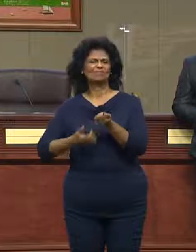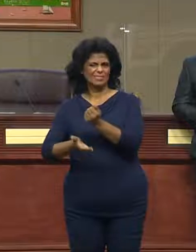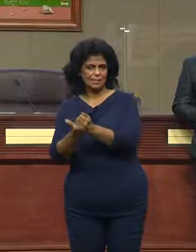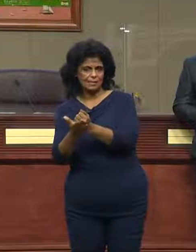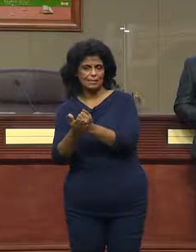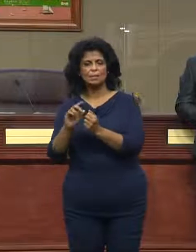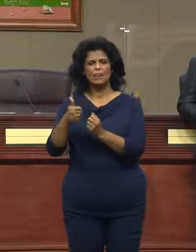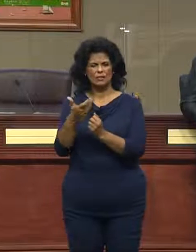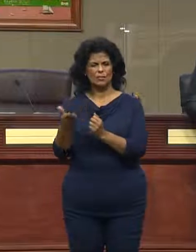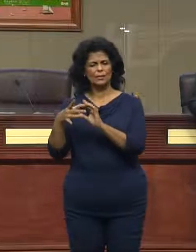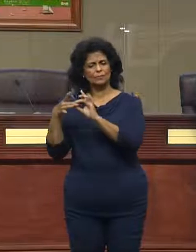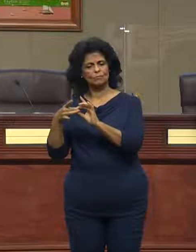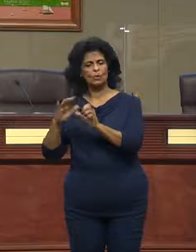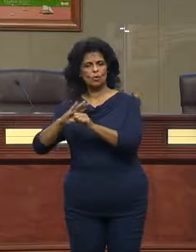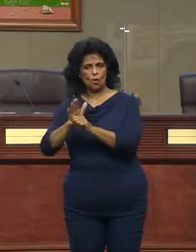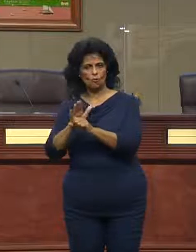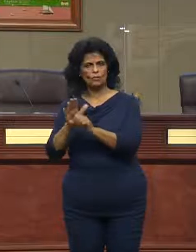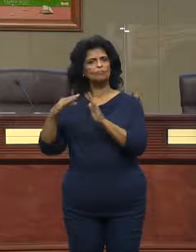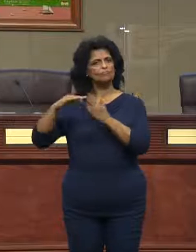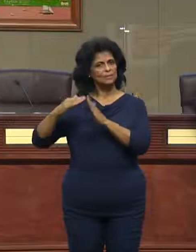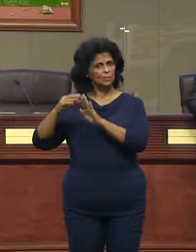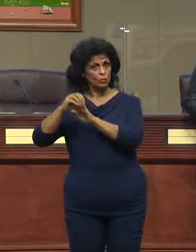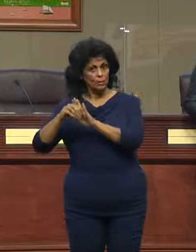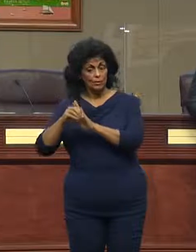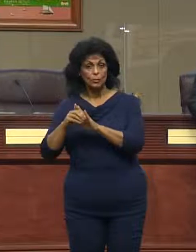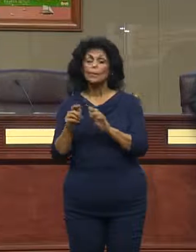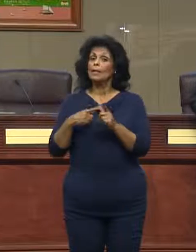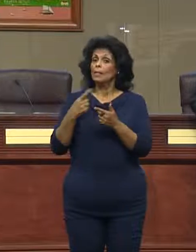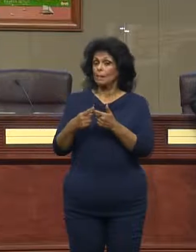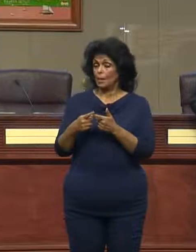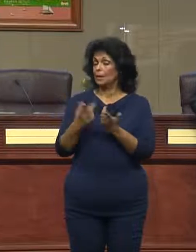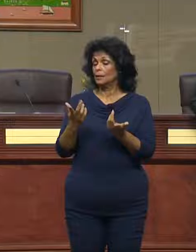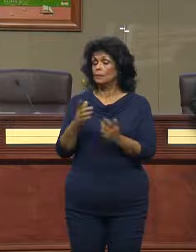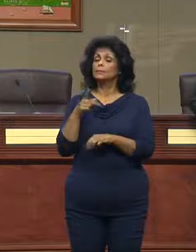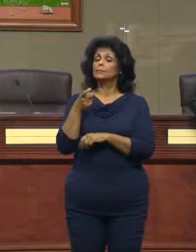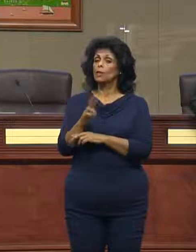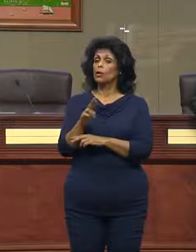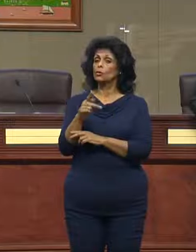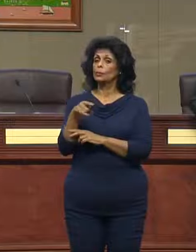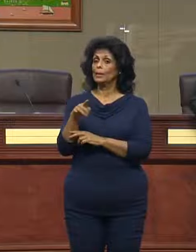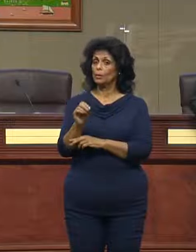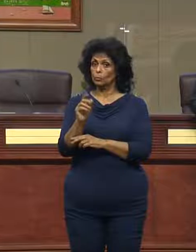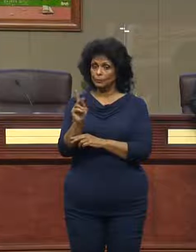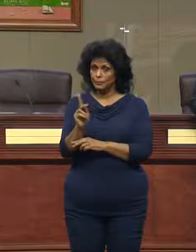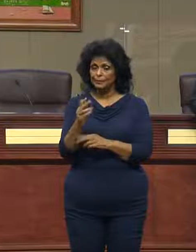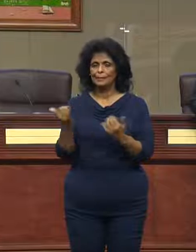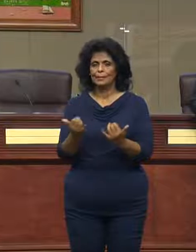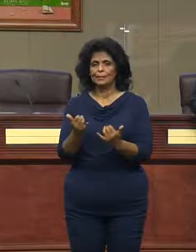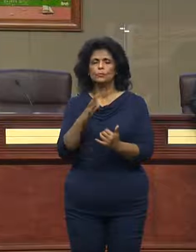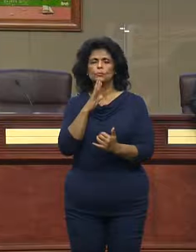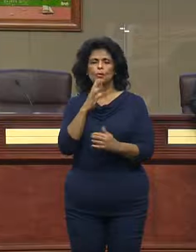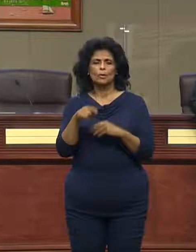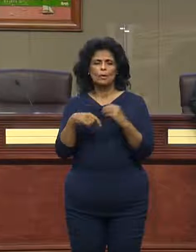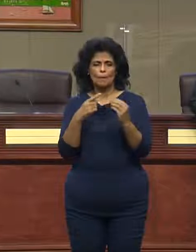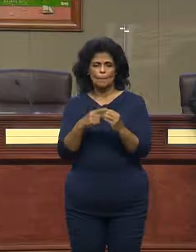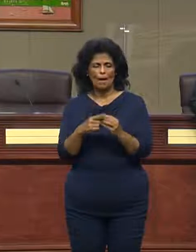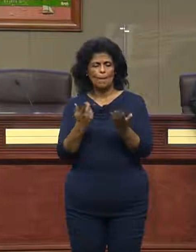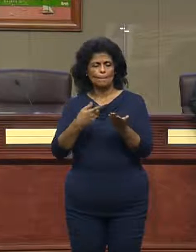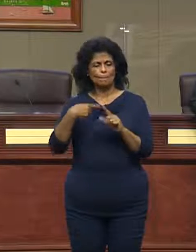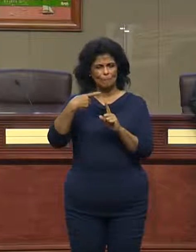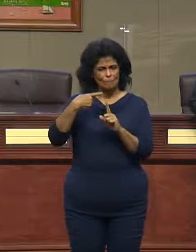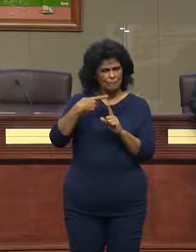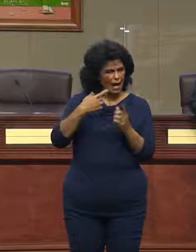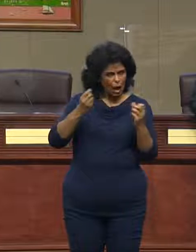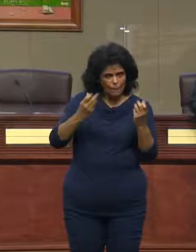in the city of Orlando. Dr. Raul Pina from the Florida Department of Health is also here to discuss positivity rates, testing,